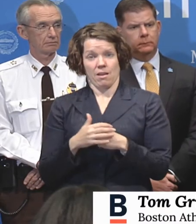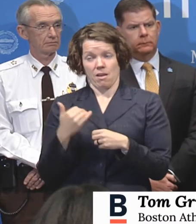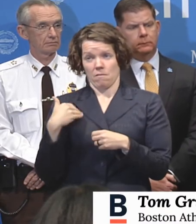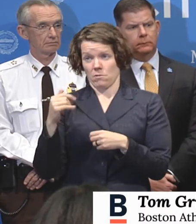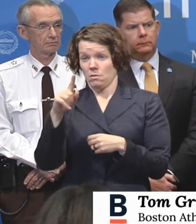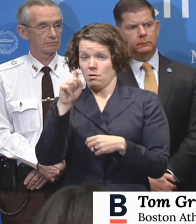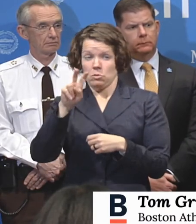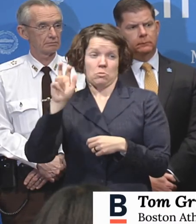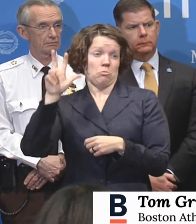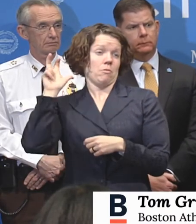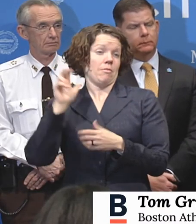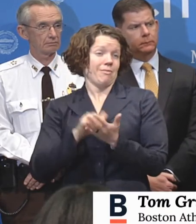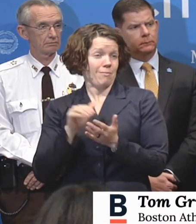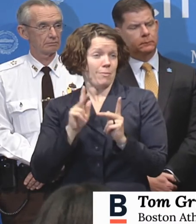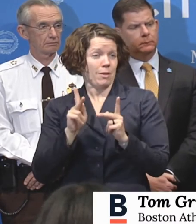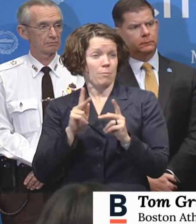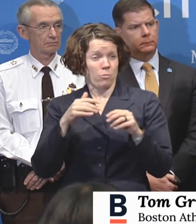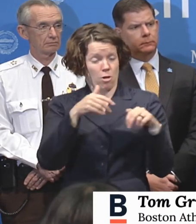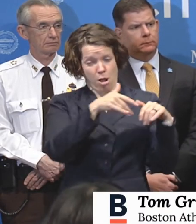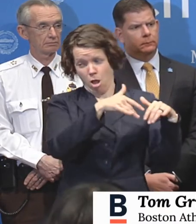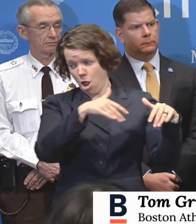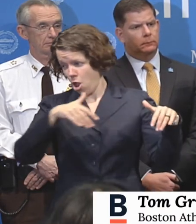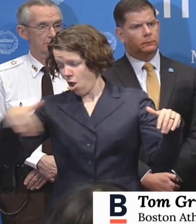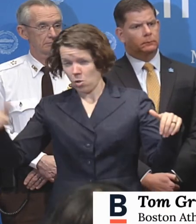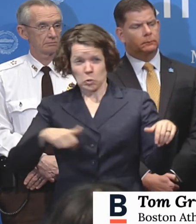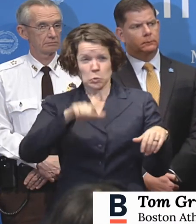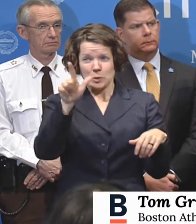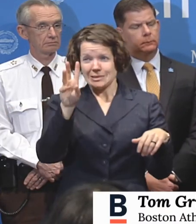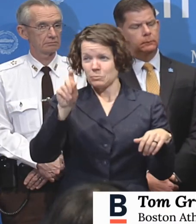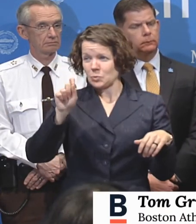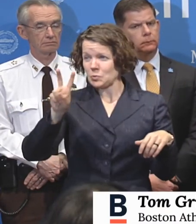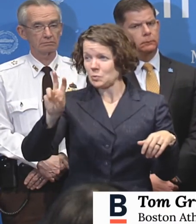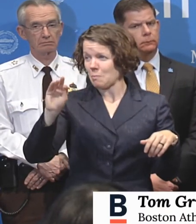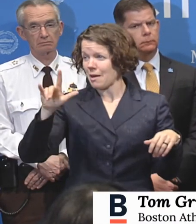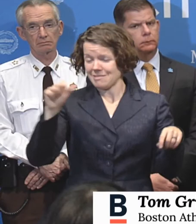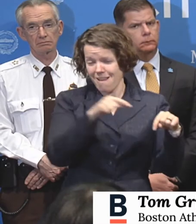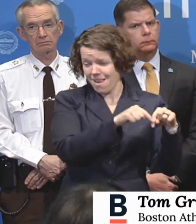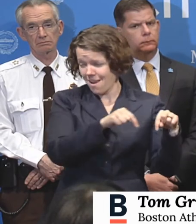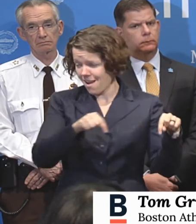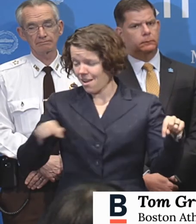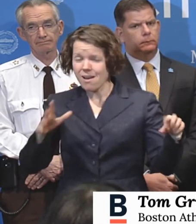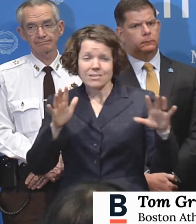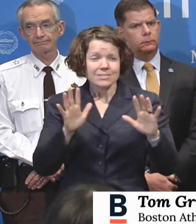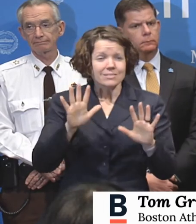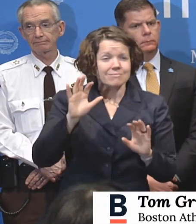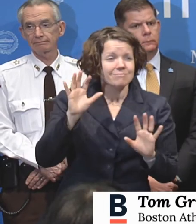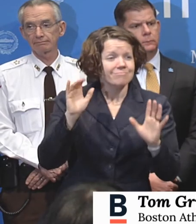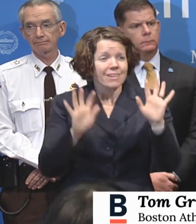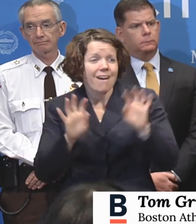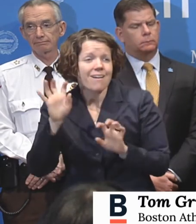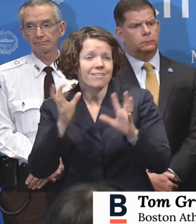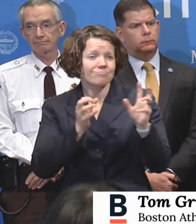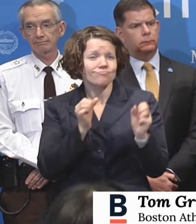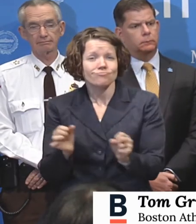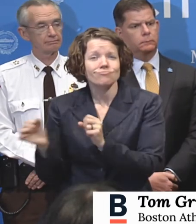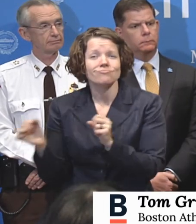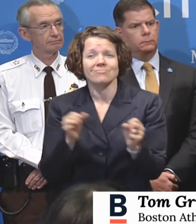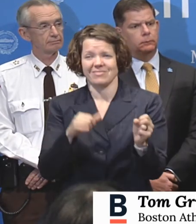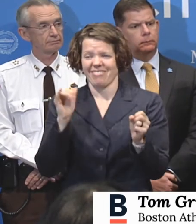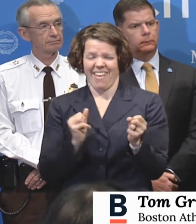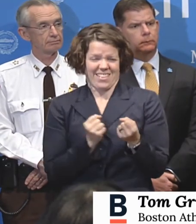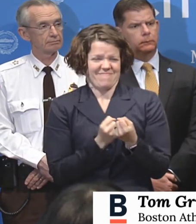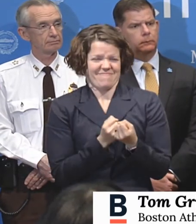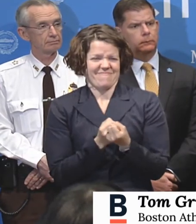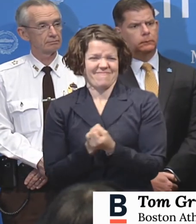out there to cheer for them, to give them an experience that is the envy of runners around the world. It's not an accident that when